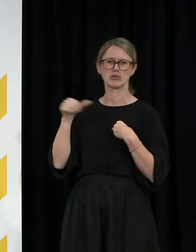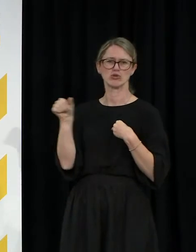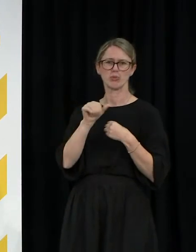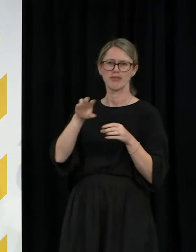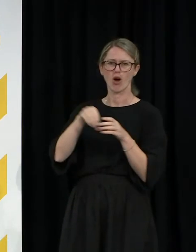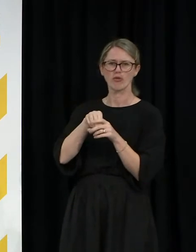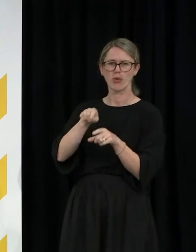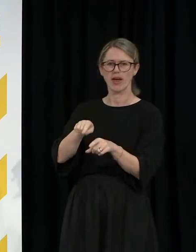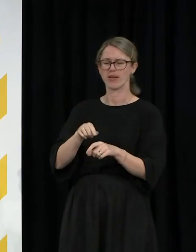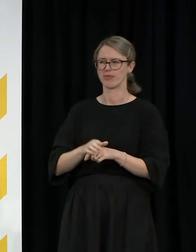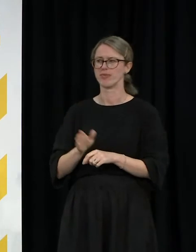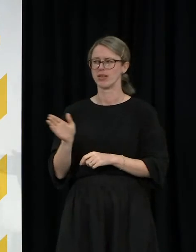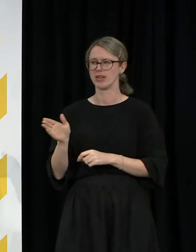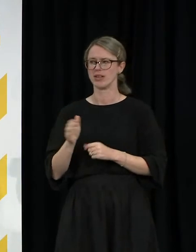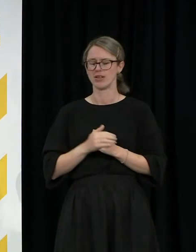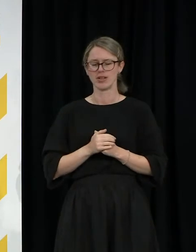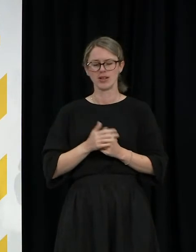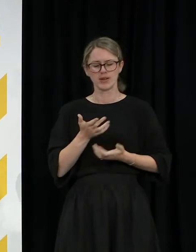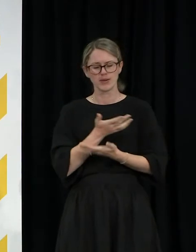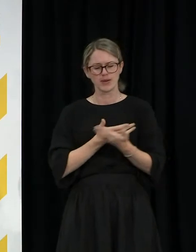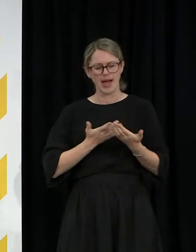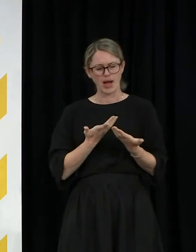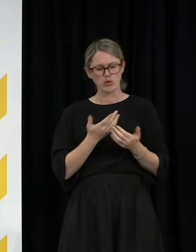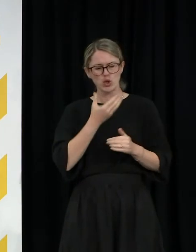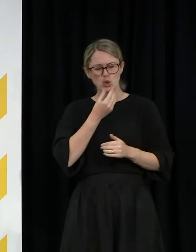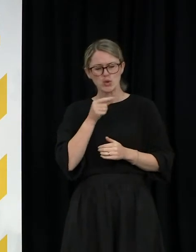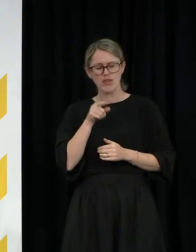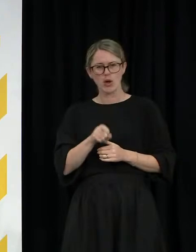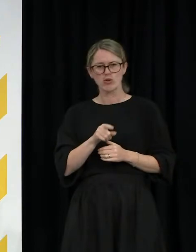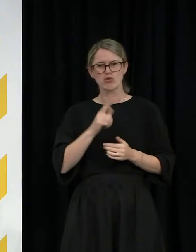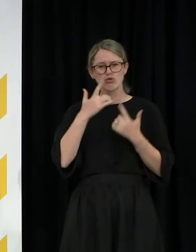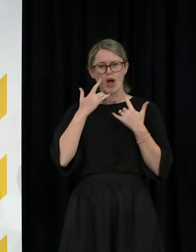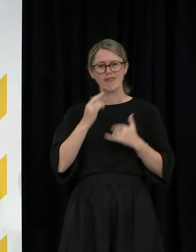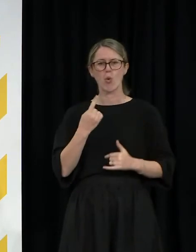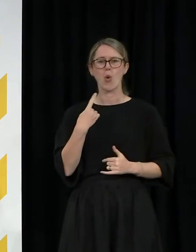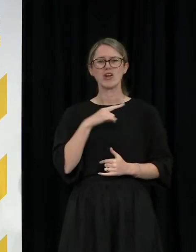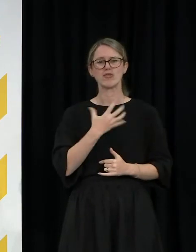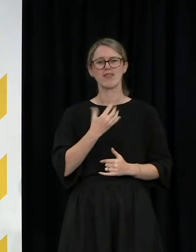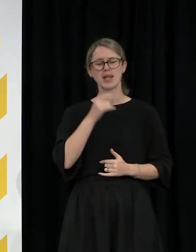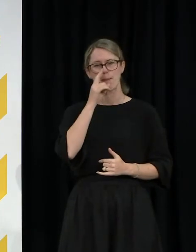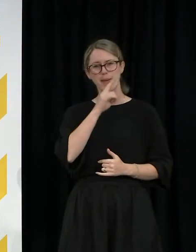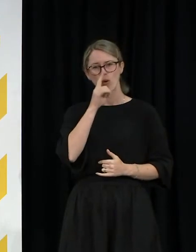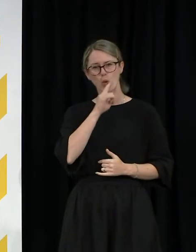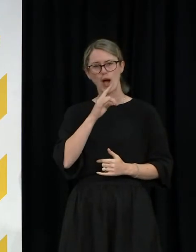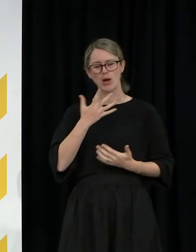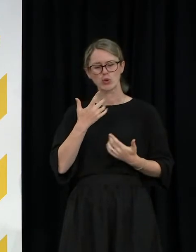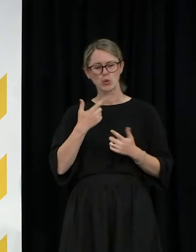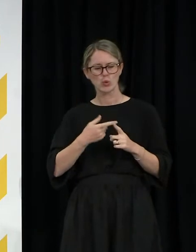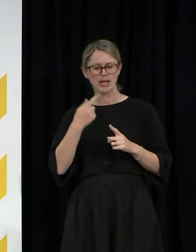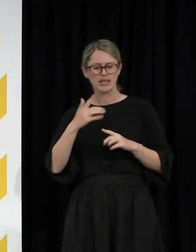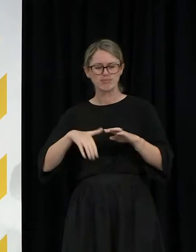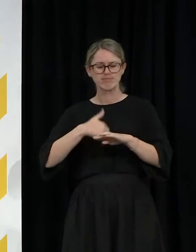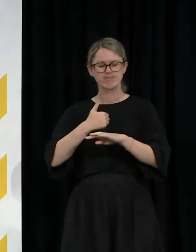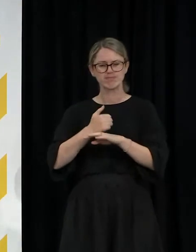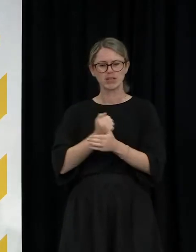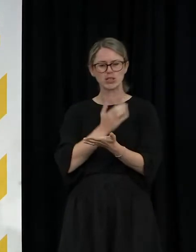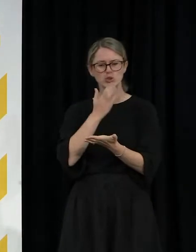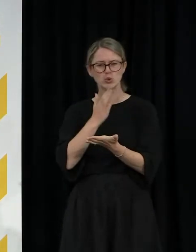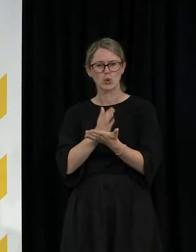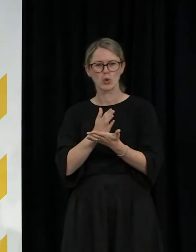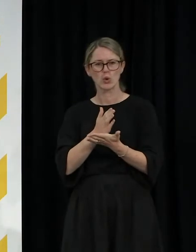mean, we've talked about how to make the best use of that 150, how to quickly stand it up, how to make sure that